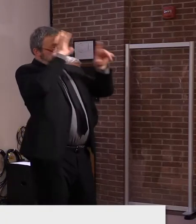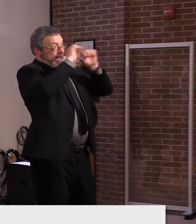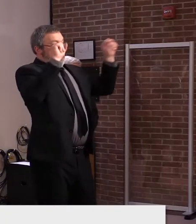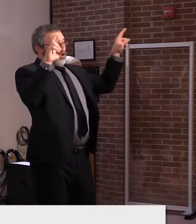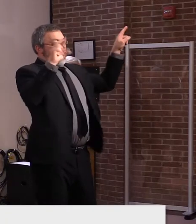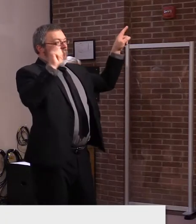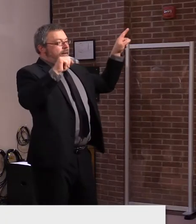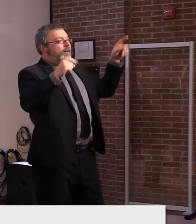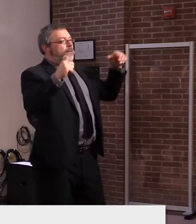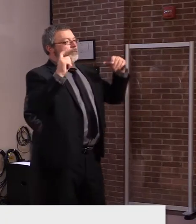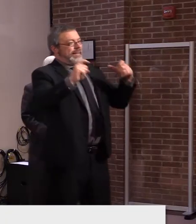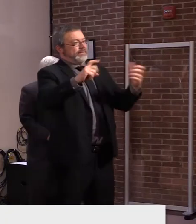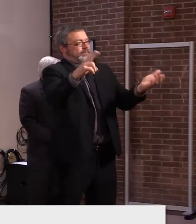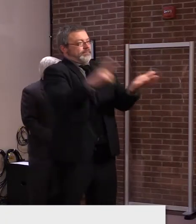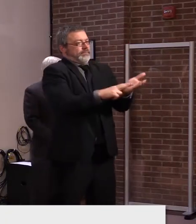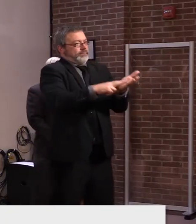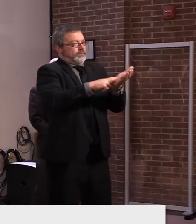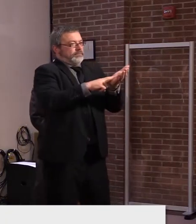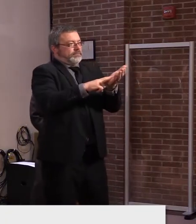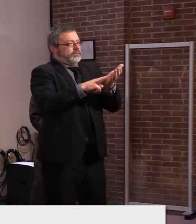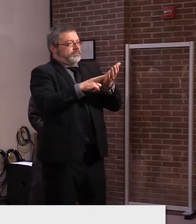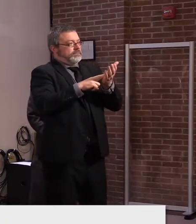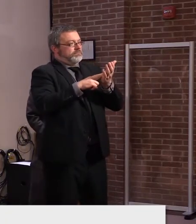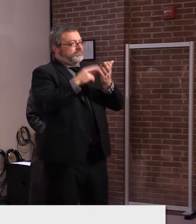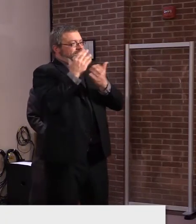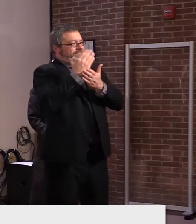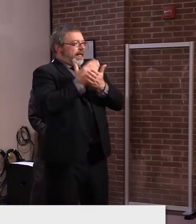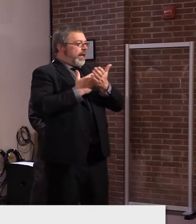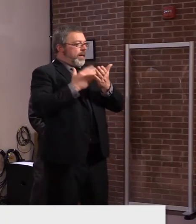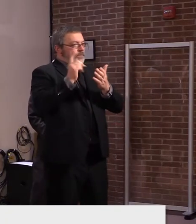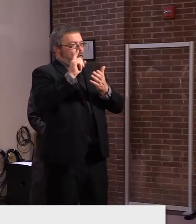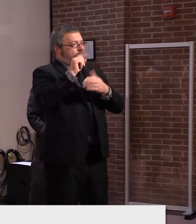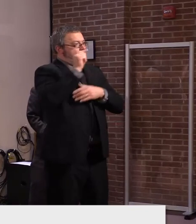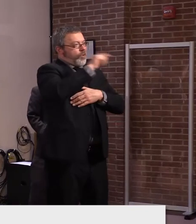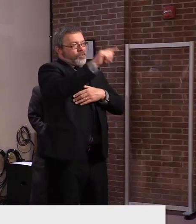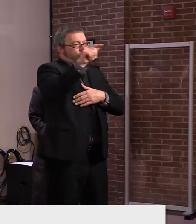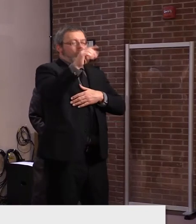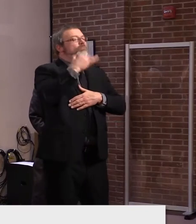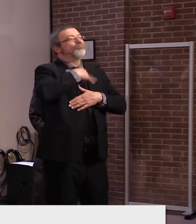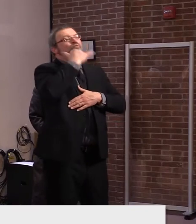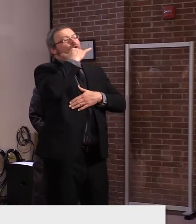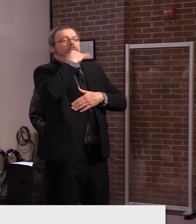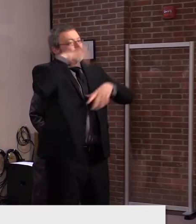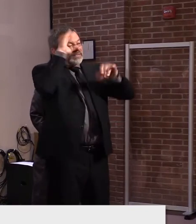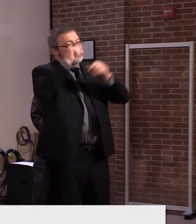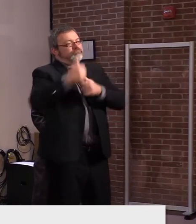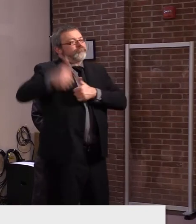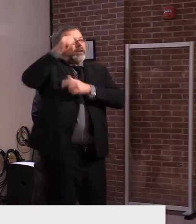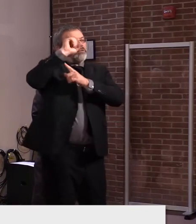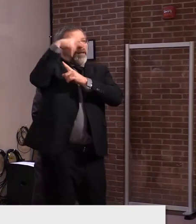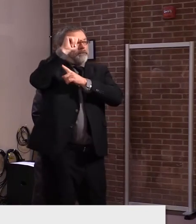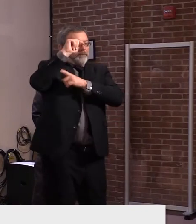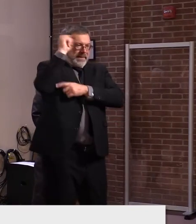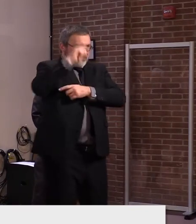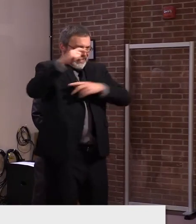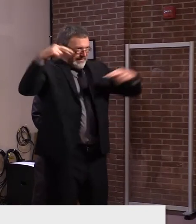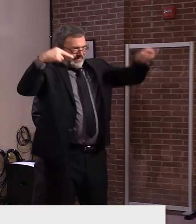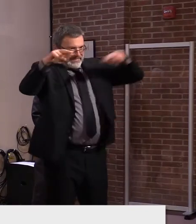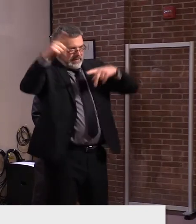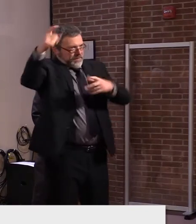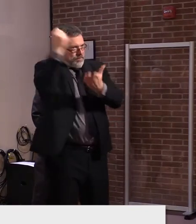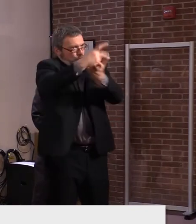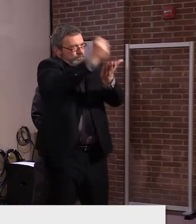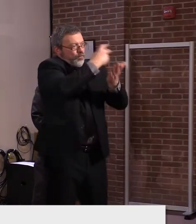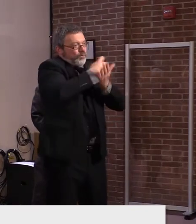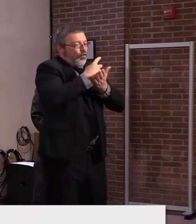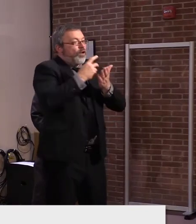think we'll see districts move forward fairly quickly. Others will take a little more time. I have a question. Probably not for you, probably